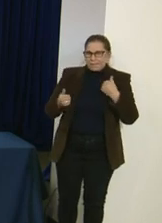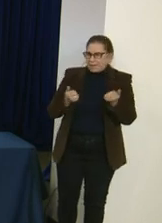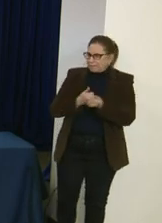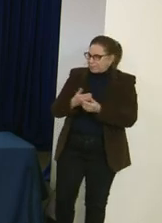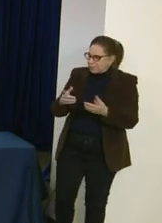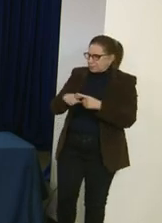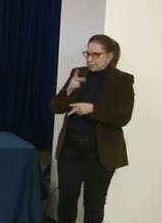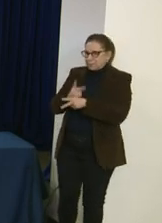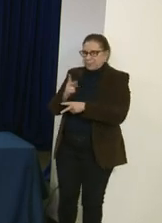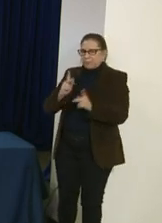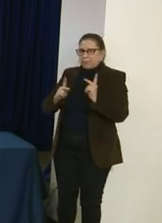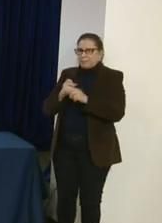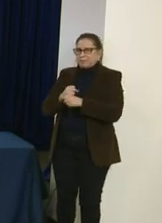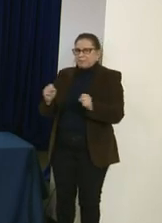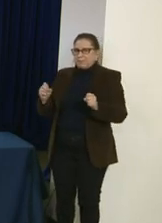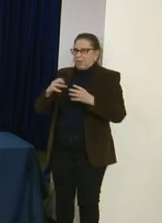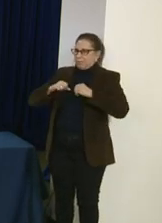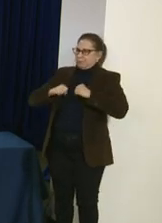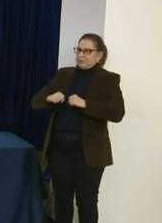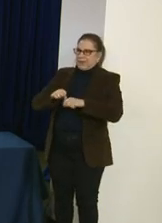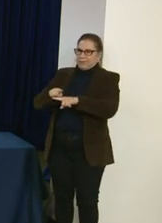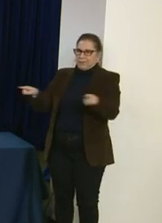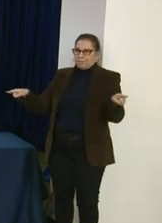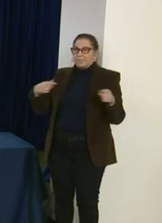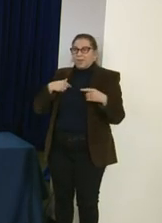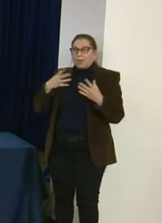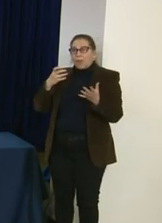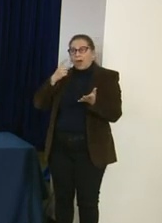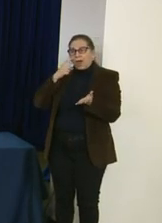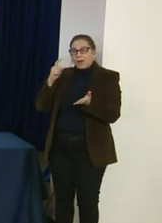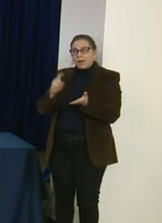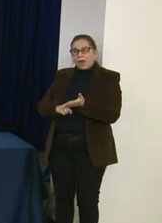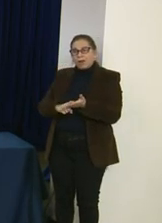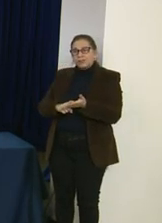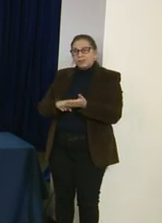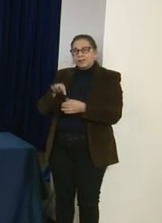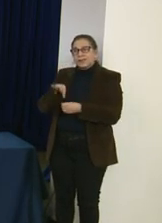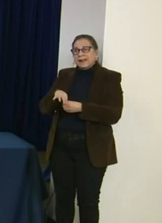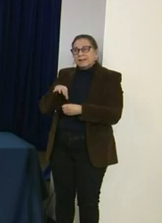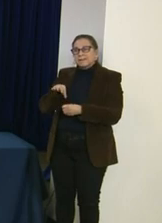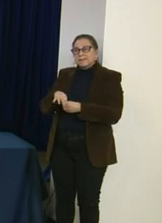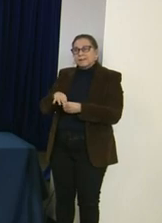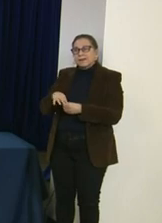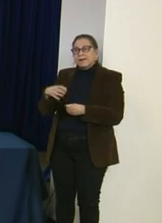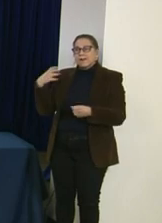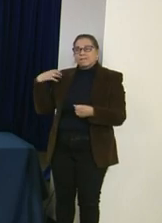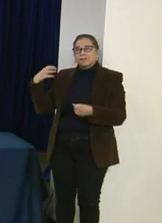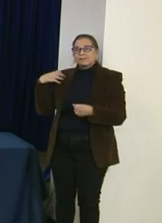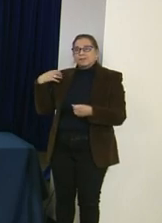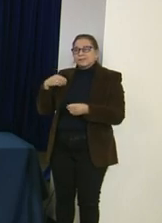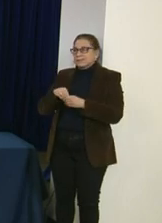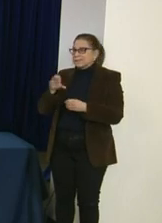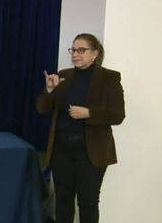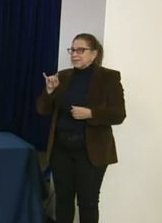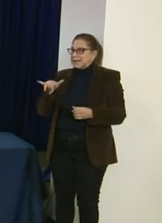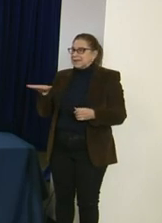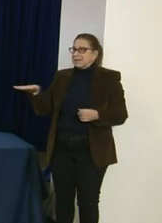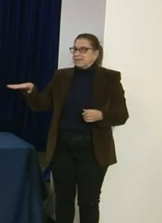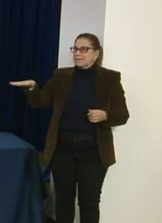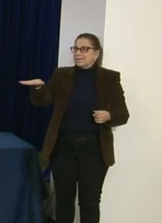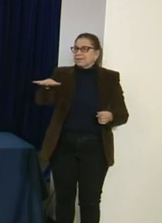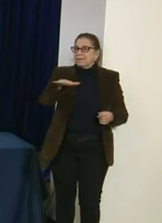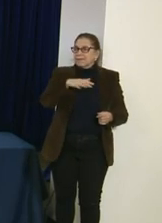want to acknowledge the elected officials in our city. We're working hand in hand with the members of the council who are giving